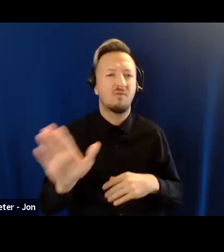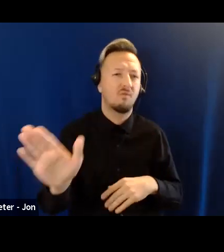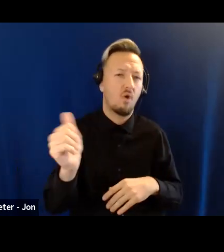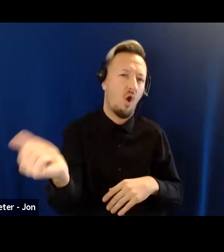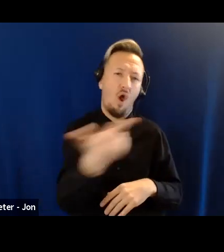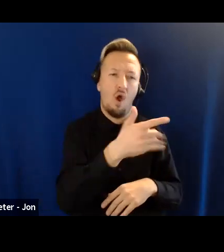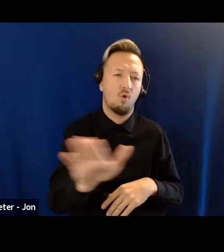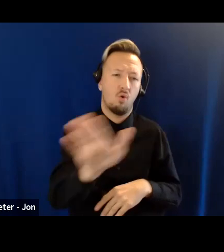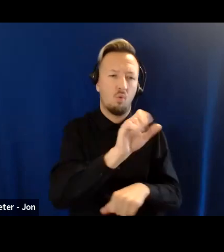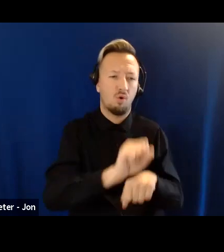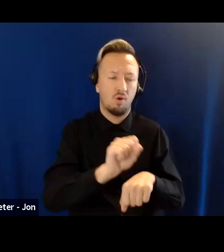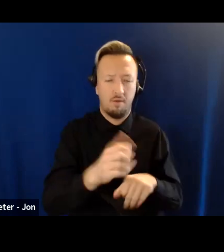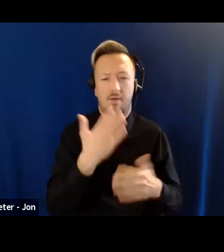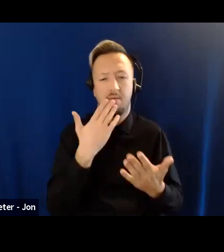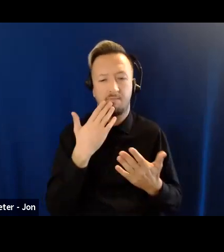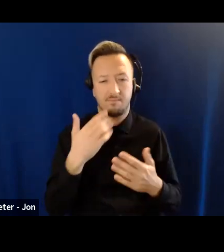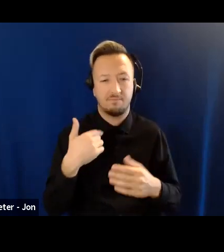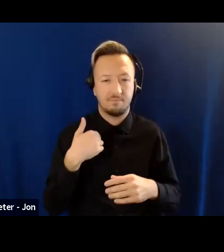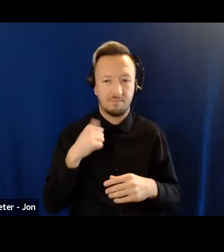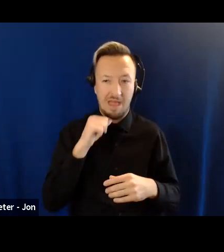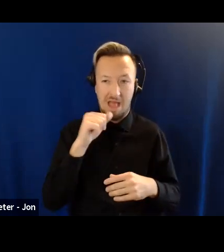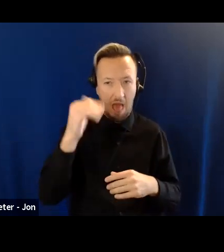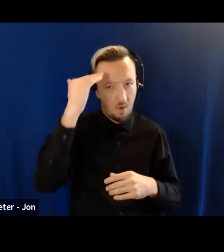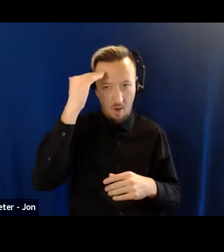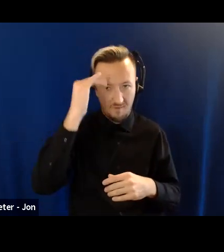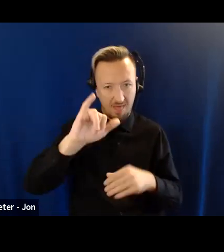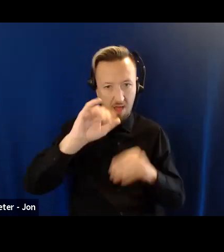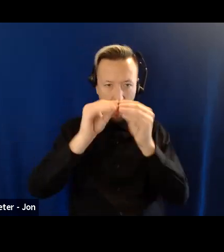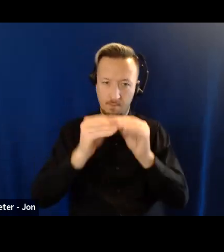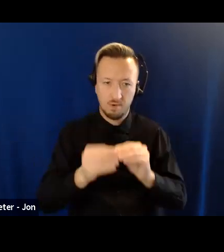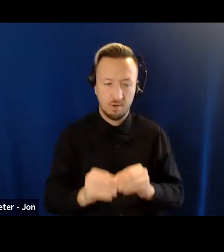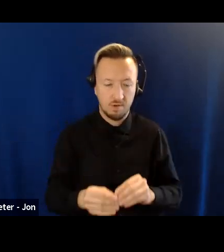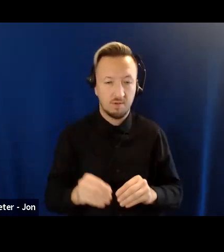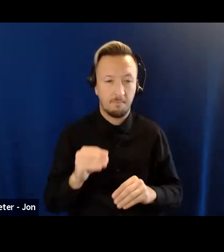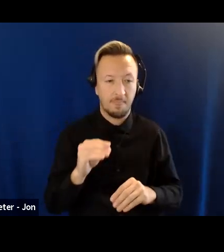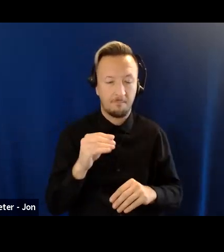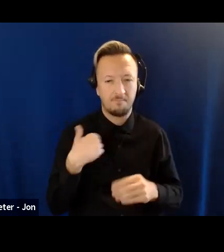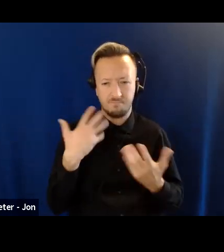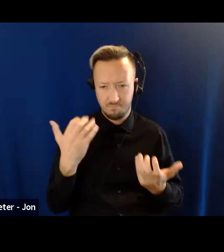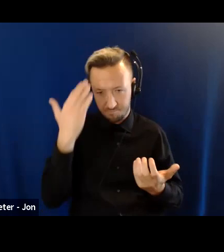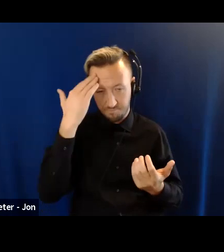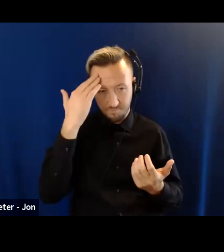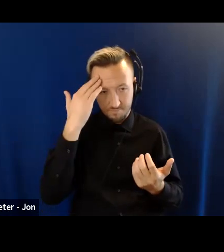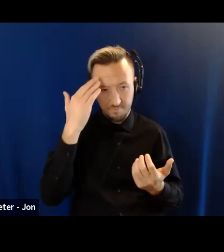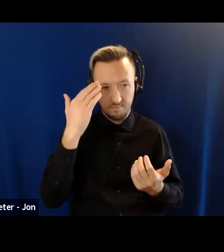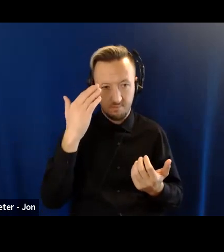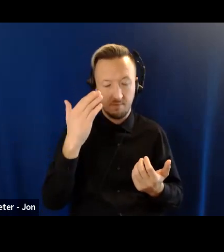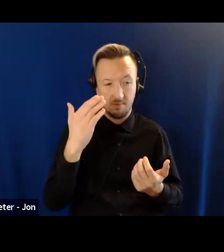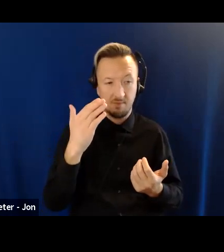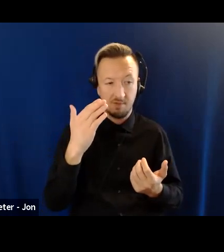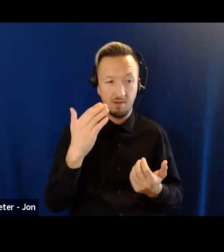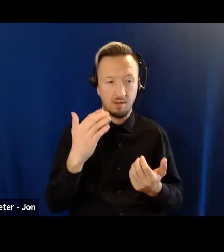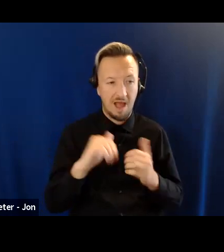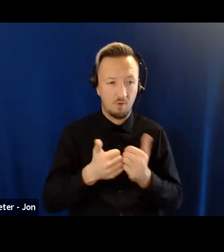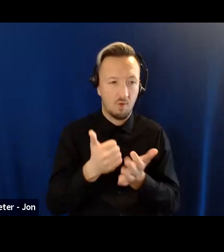are doing. Thank you so much. I'm unaware of the numbers, and I would like to know how I can get involved and what can I do in my state. I'm